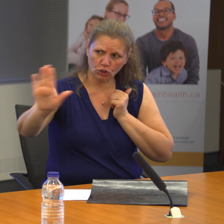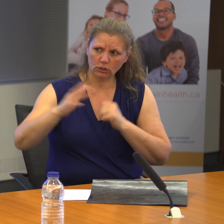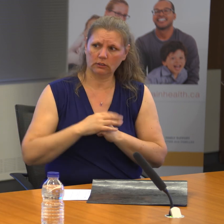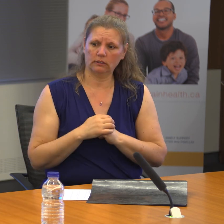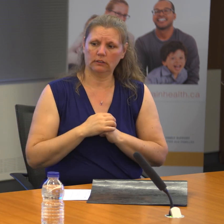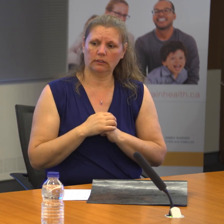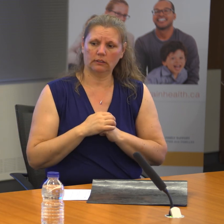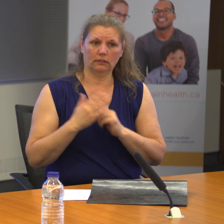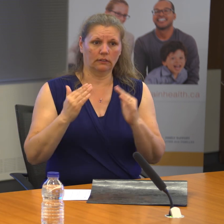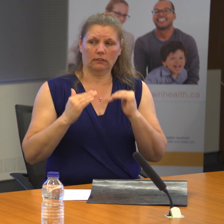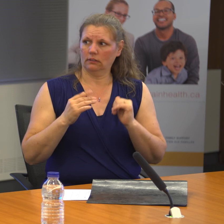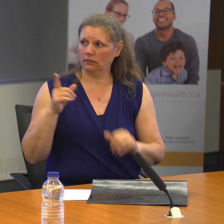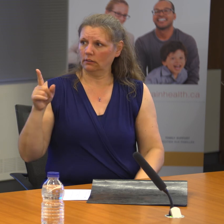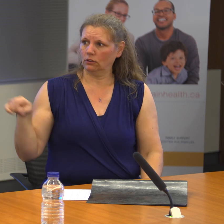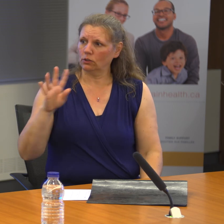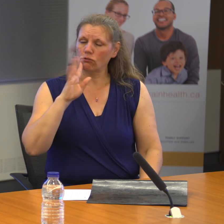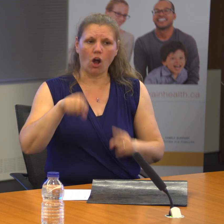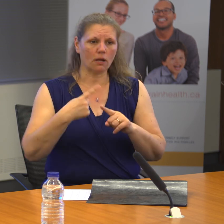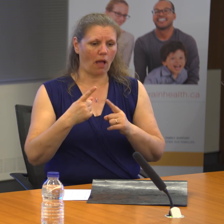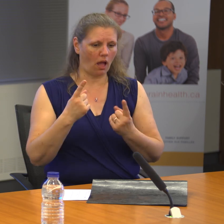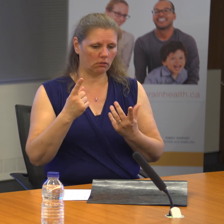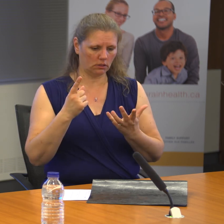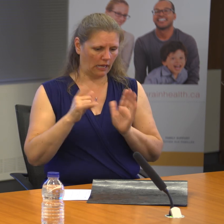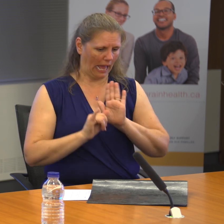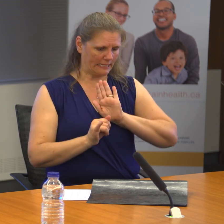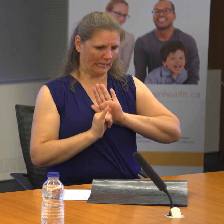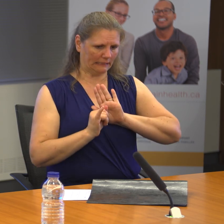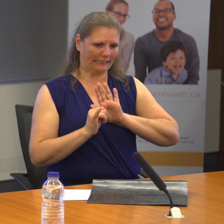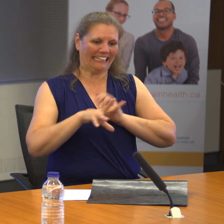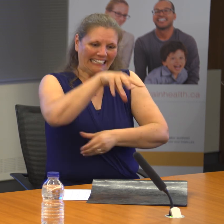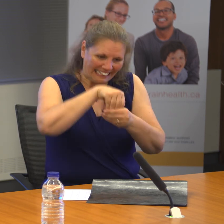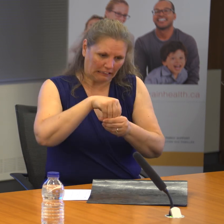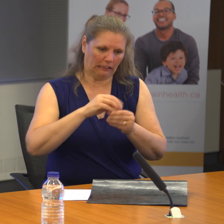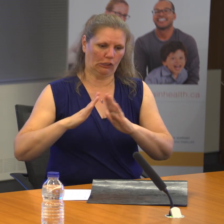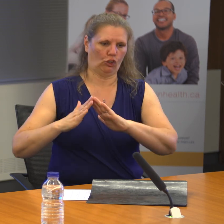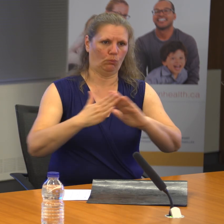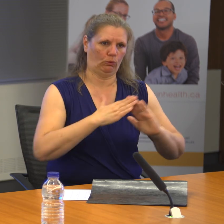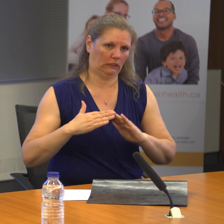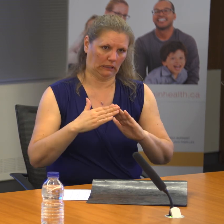Hearing you talk about searching for identity and community.